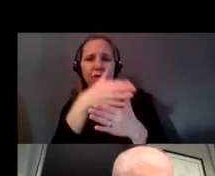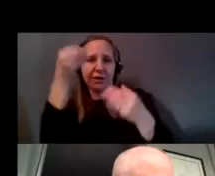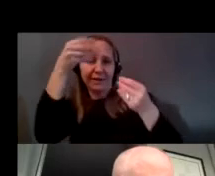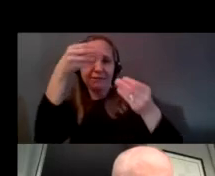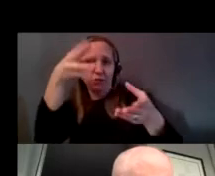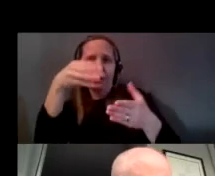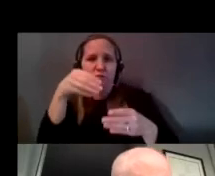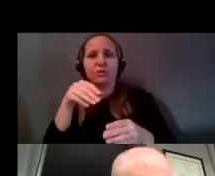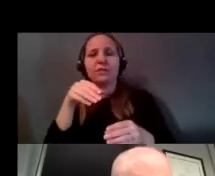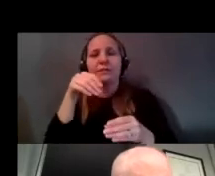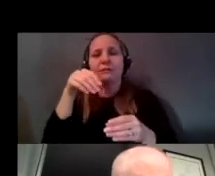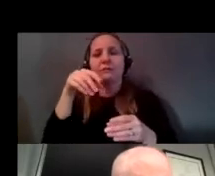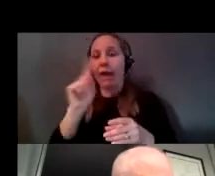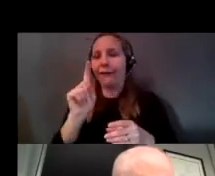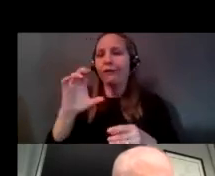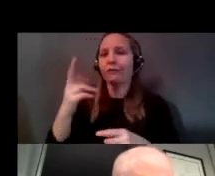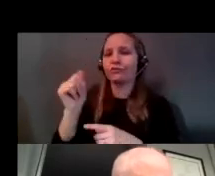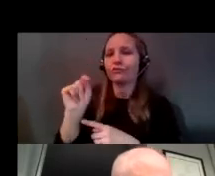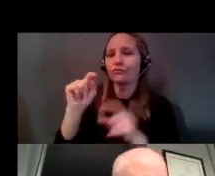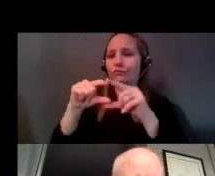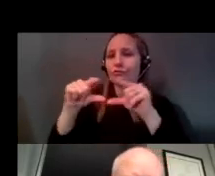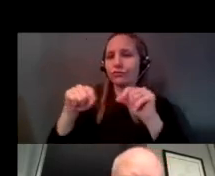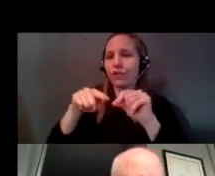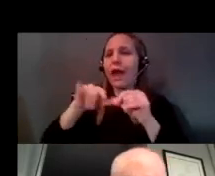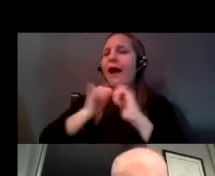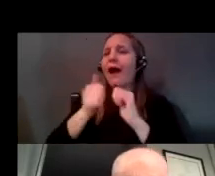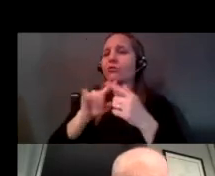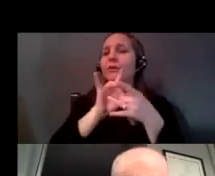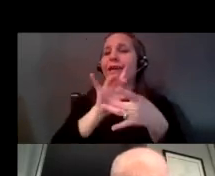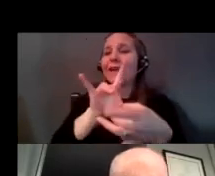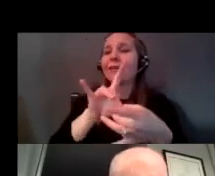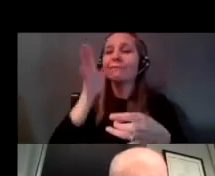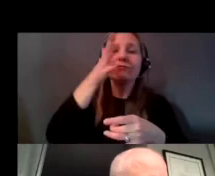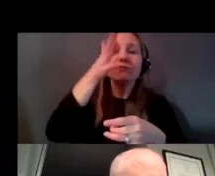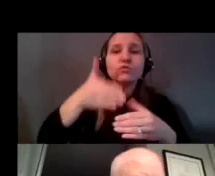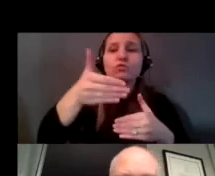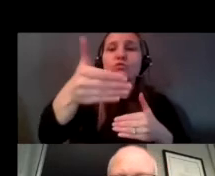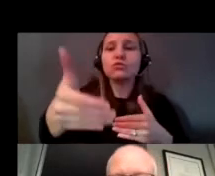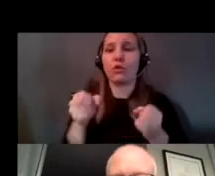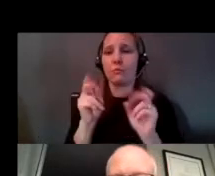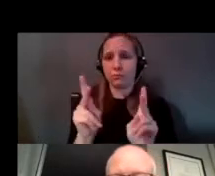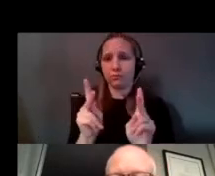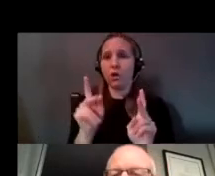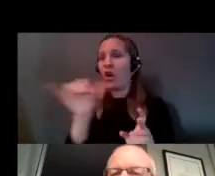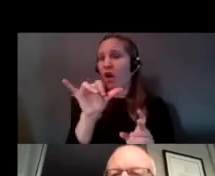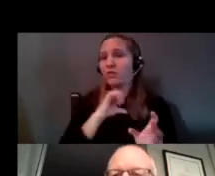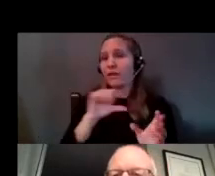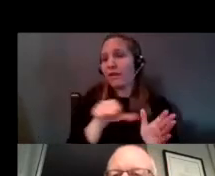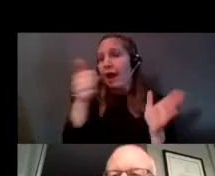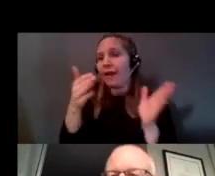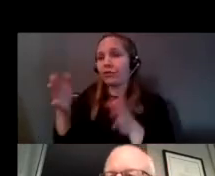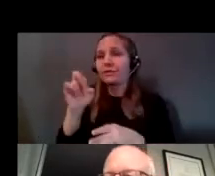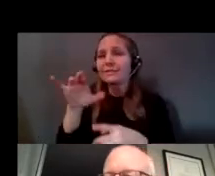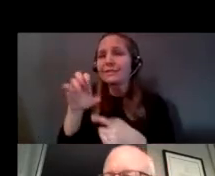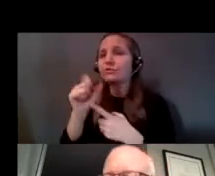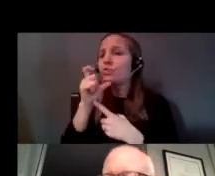in the chat today about how you can connect with a series of ongoing activities, including other series that SFU is